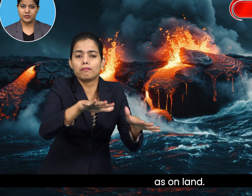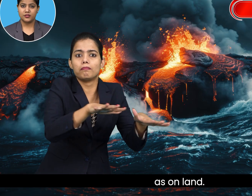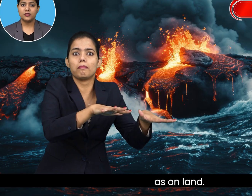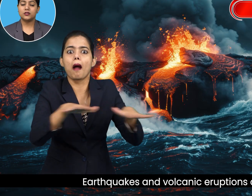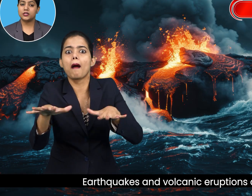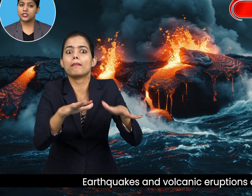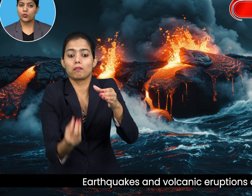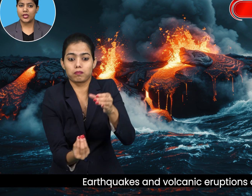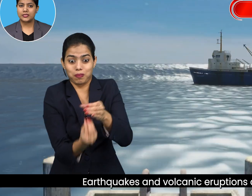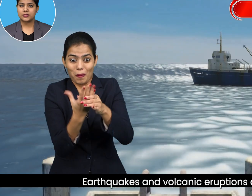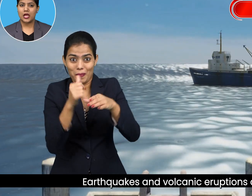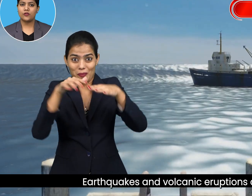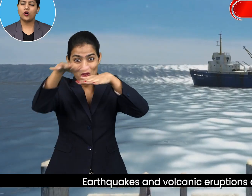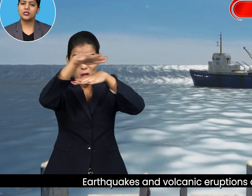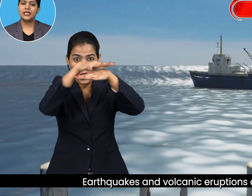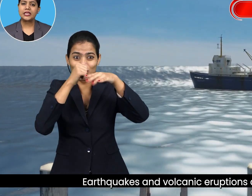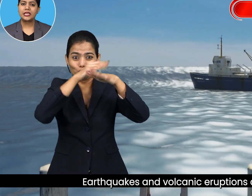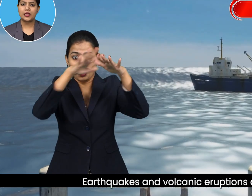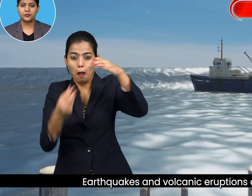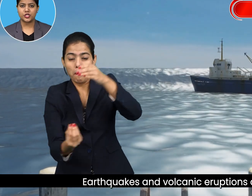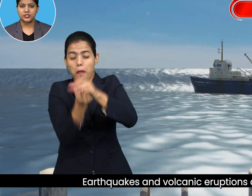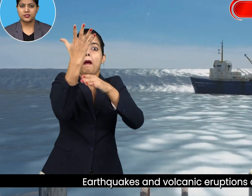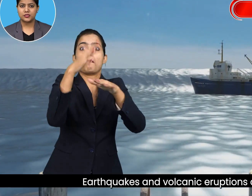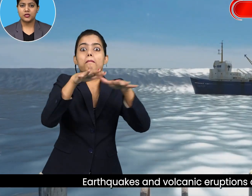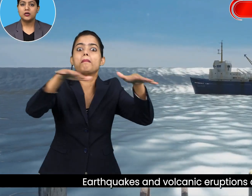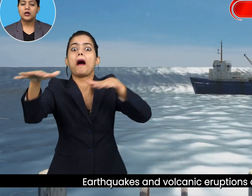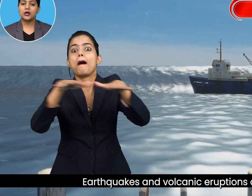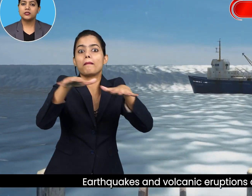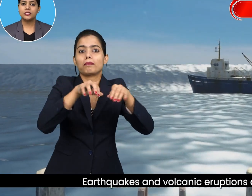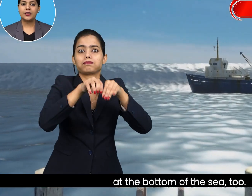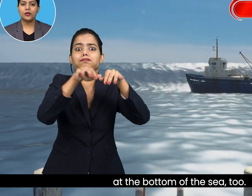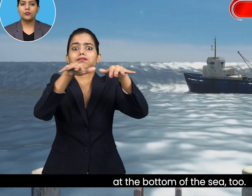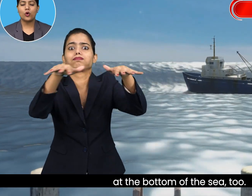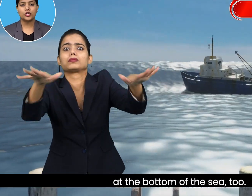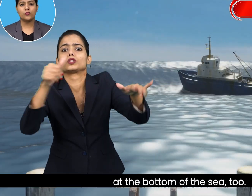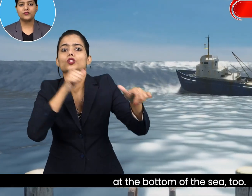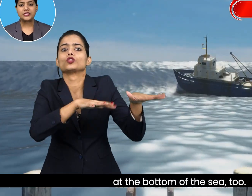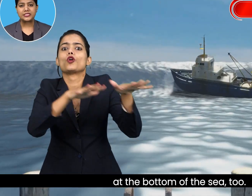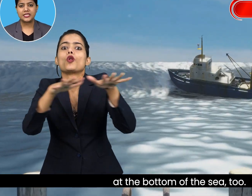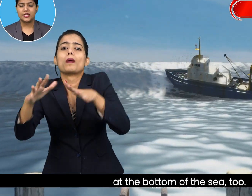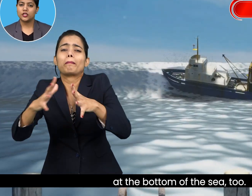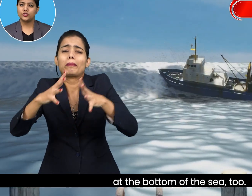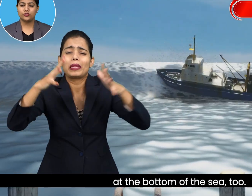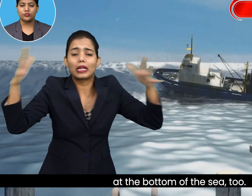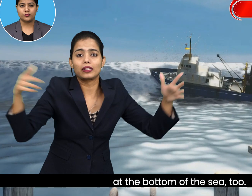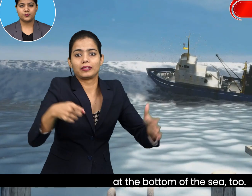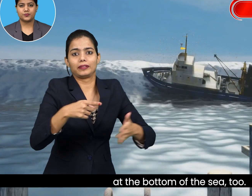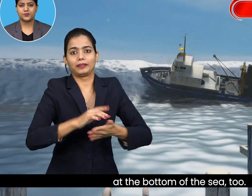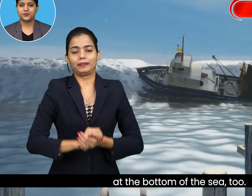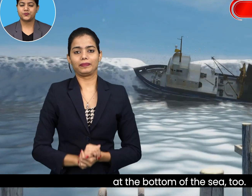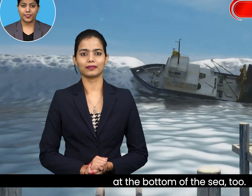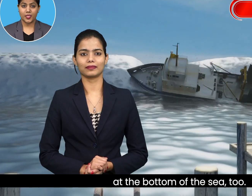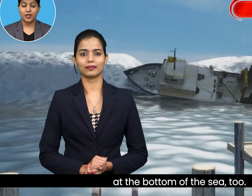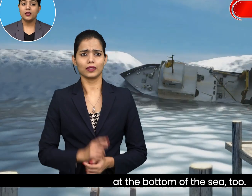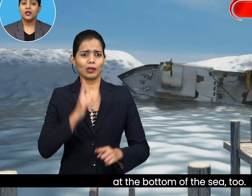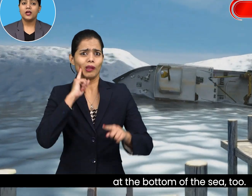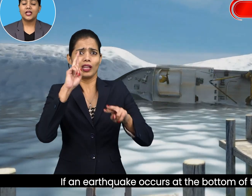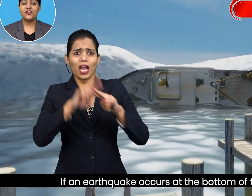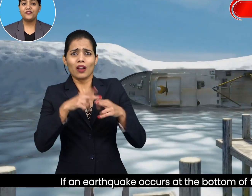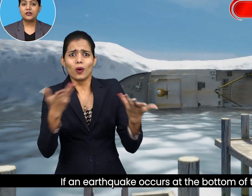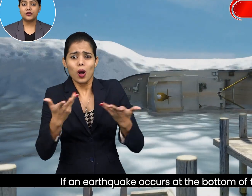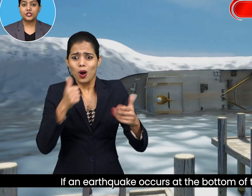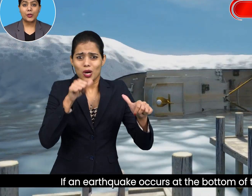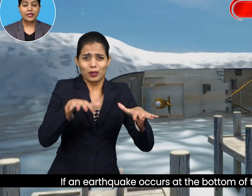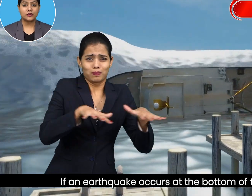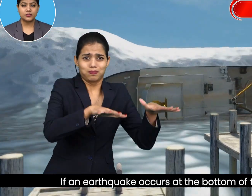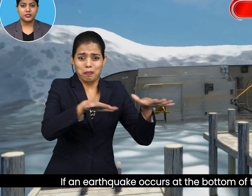land. Earthquakes and volcanic eruptions occur at the bottom of the sea too.